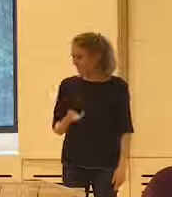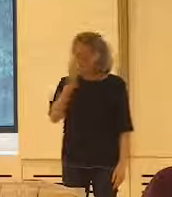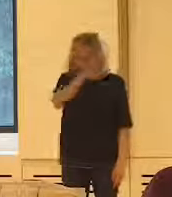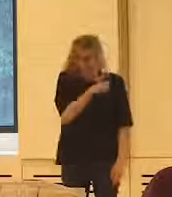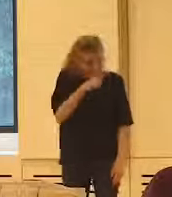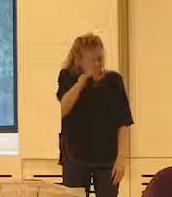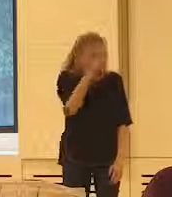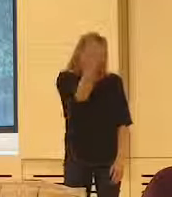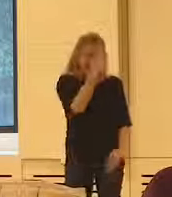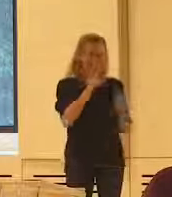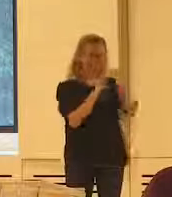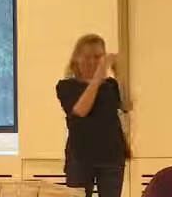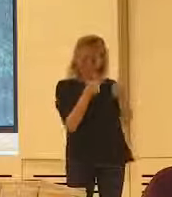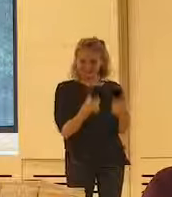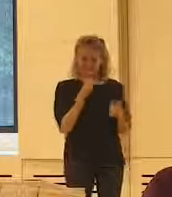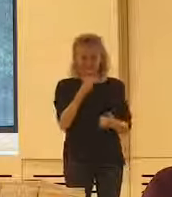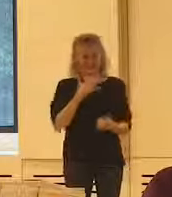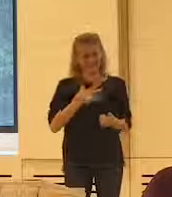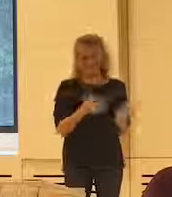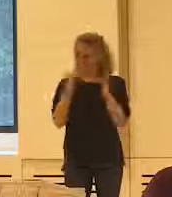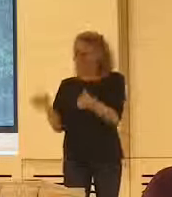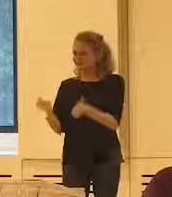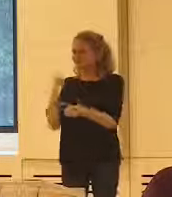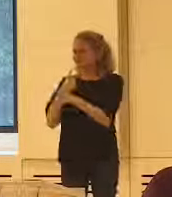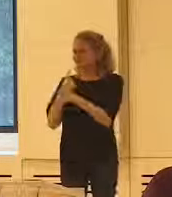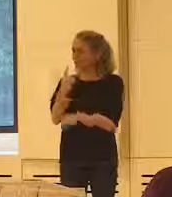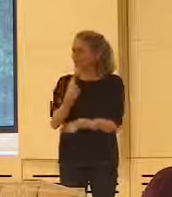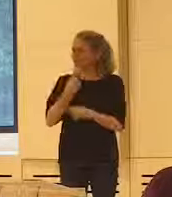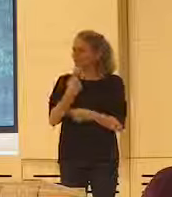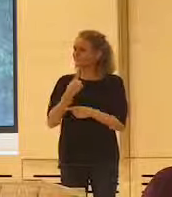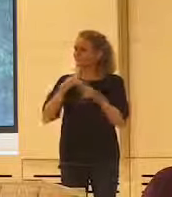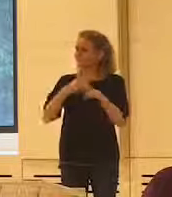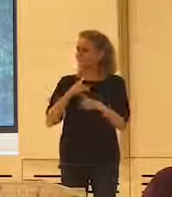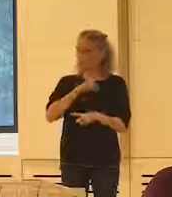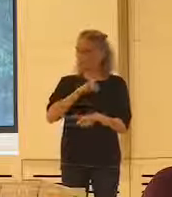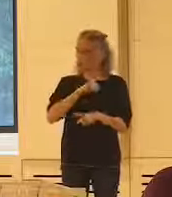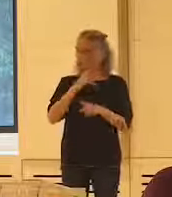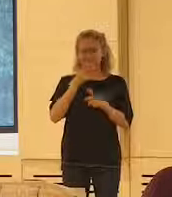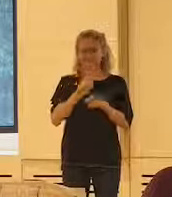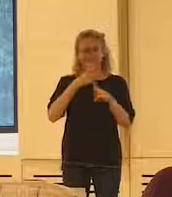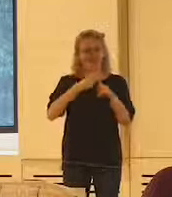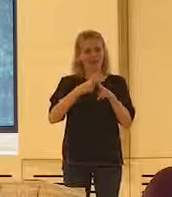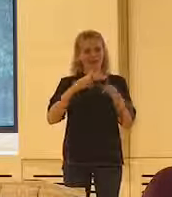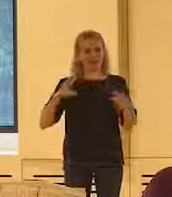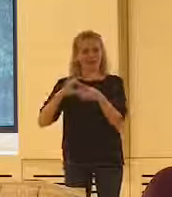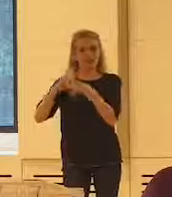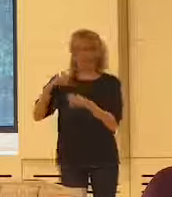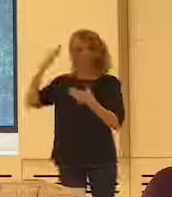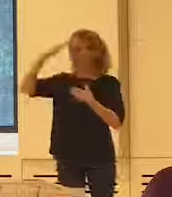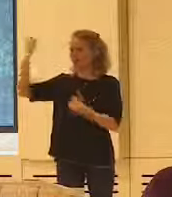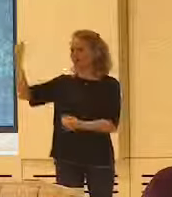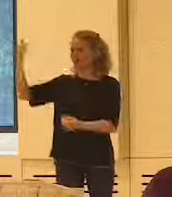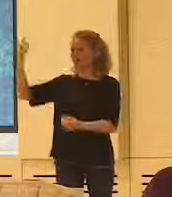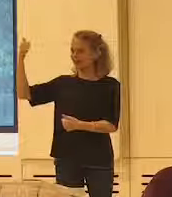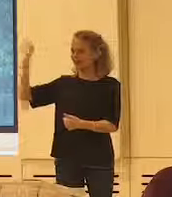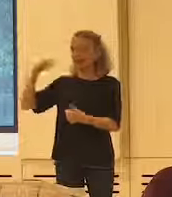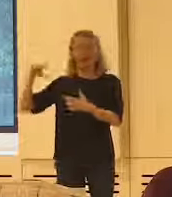not very useful. It's nice. It's nice to be creative, but what about talking about self-care? Because self-care is linked to